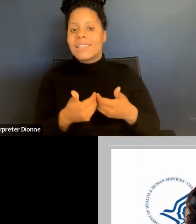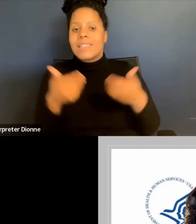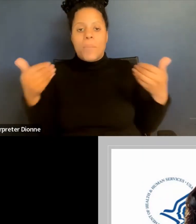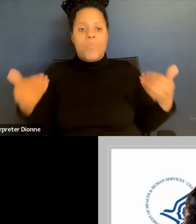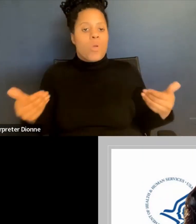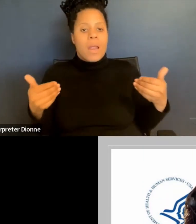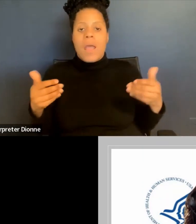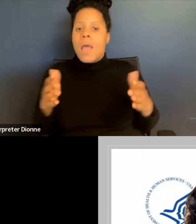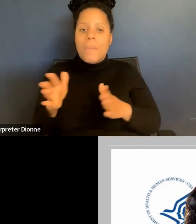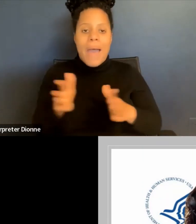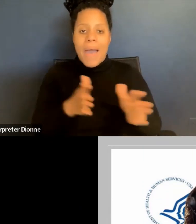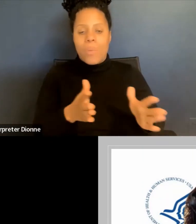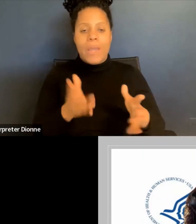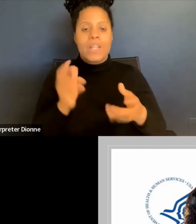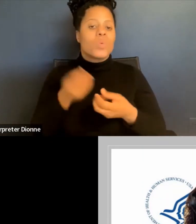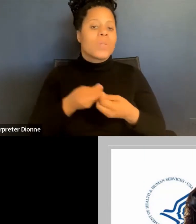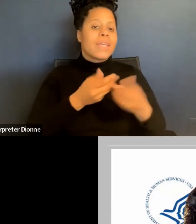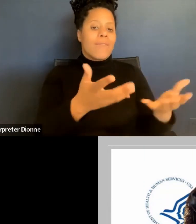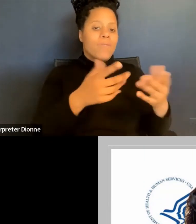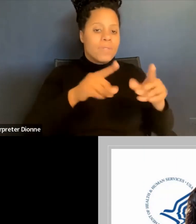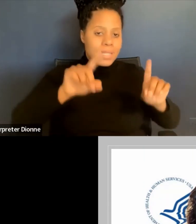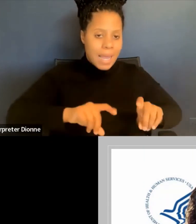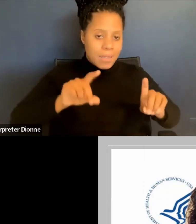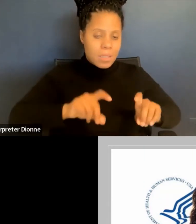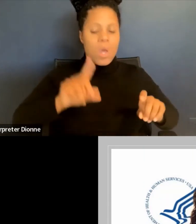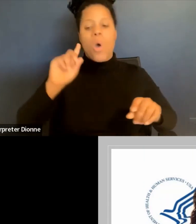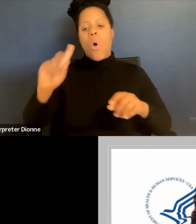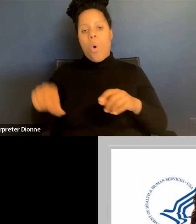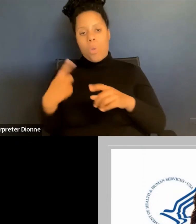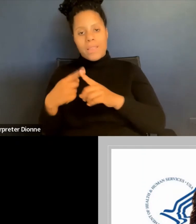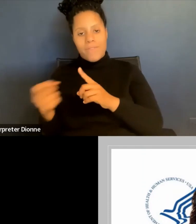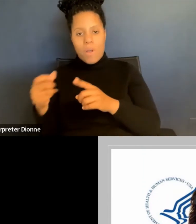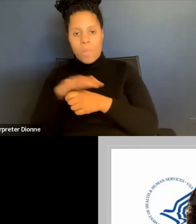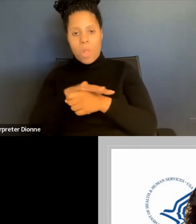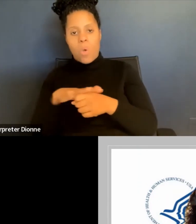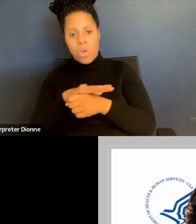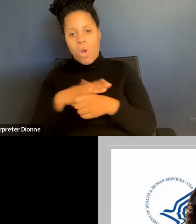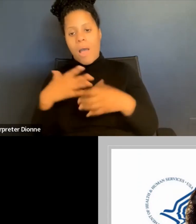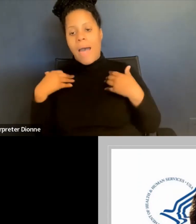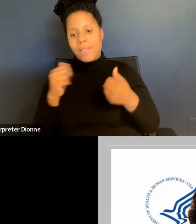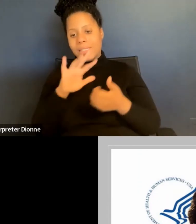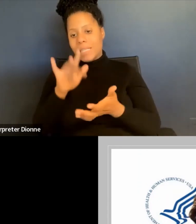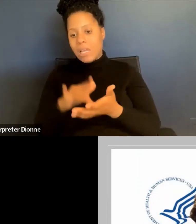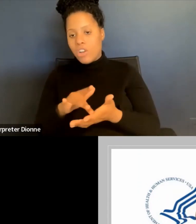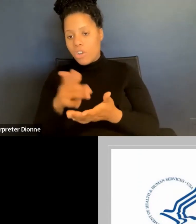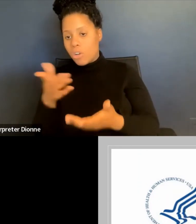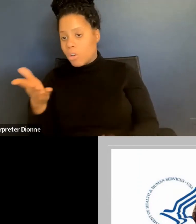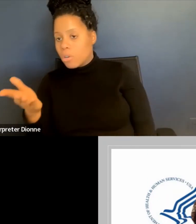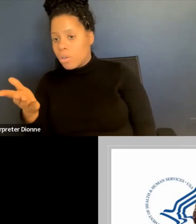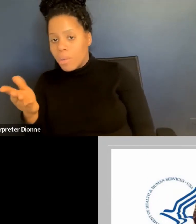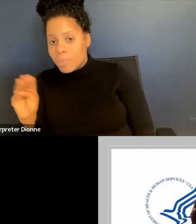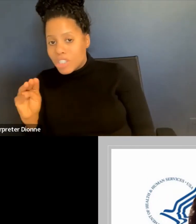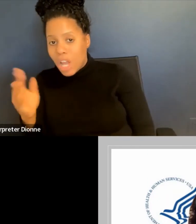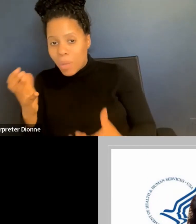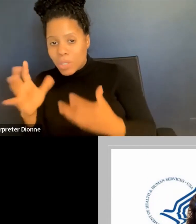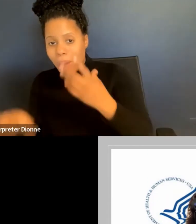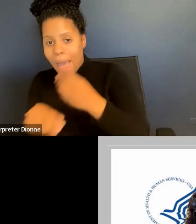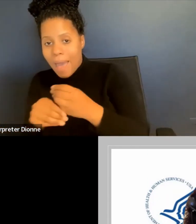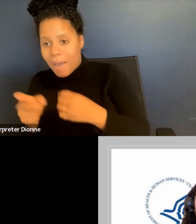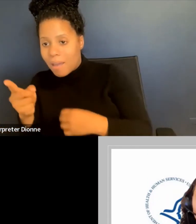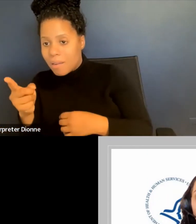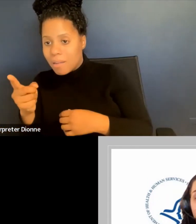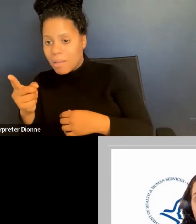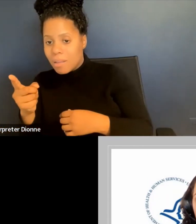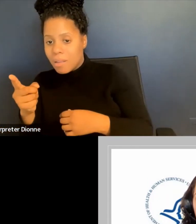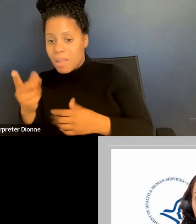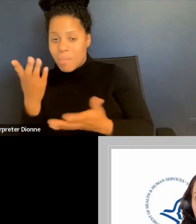tests other than through local health centers. Michelle, I don't know if you have anything else to add on that. Maybe people can look if there's more than one